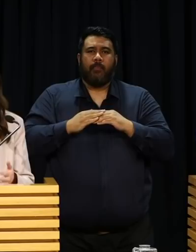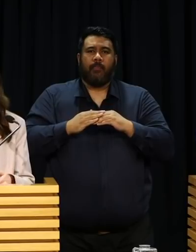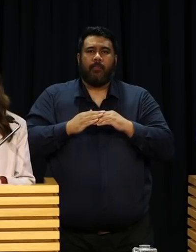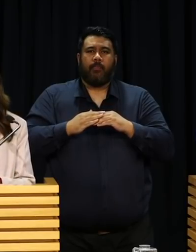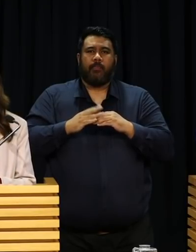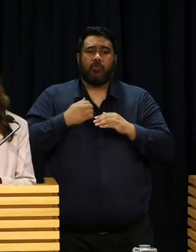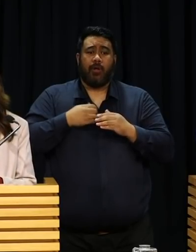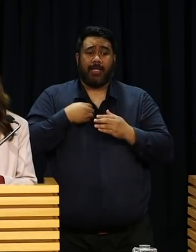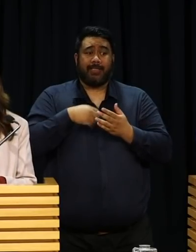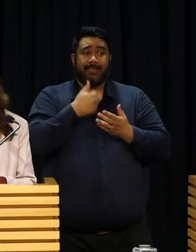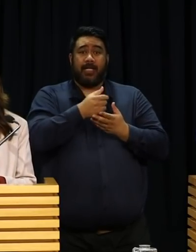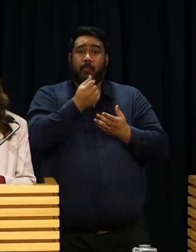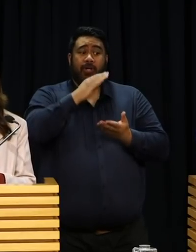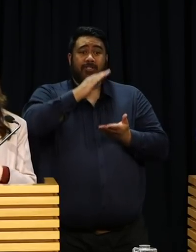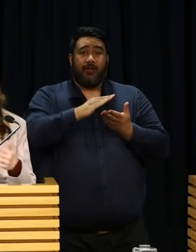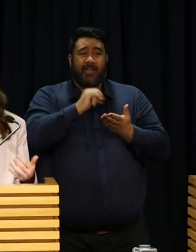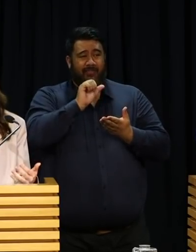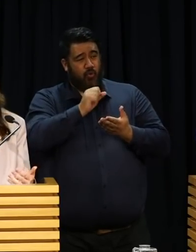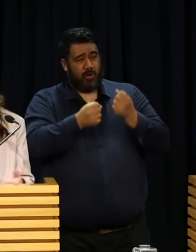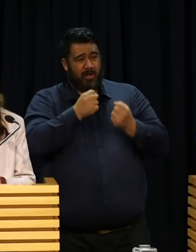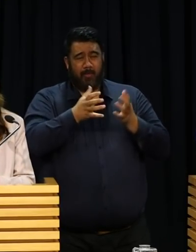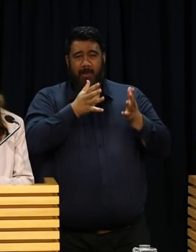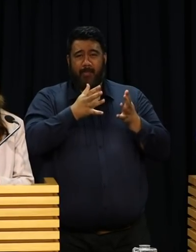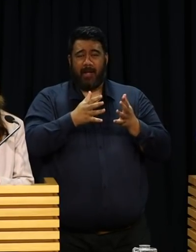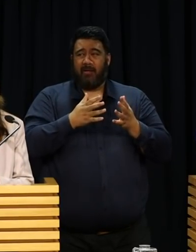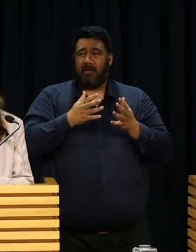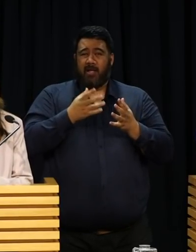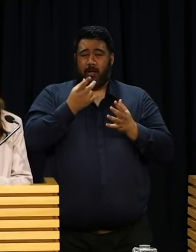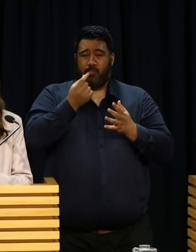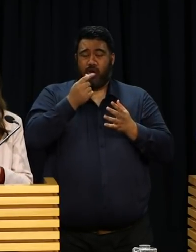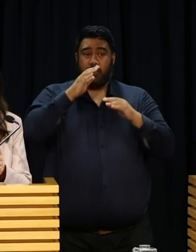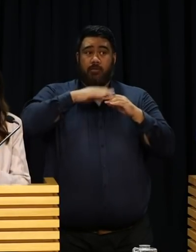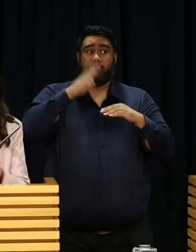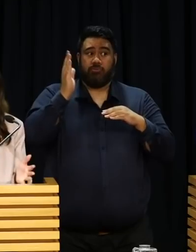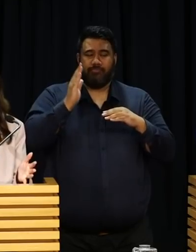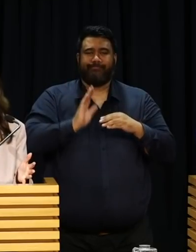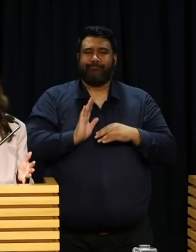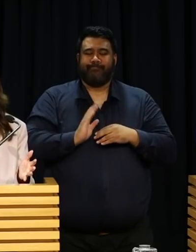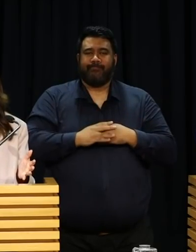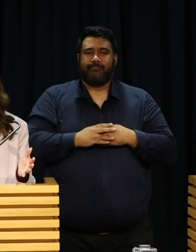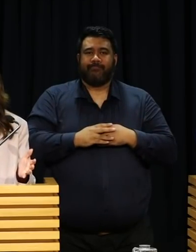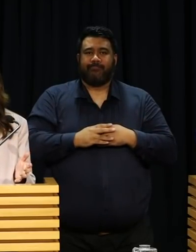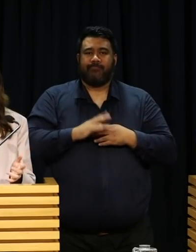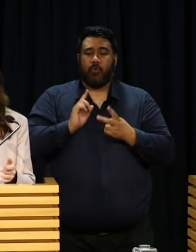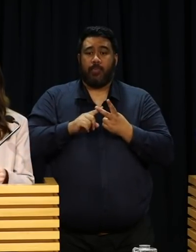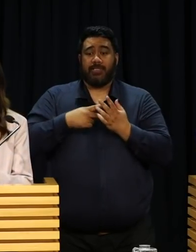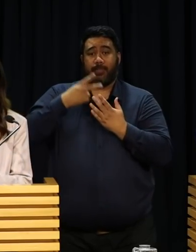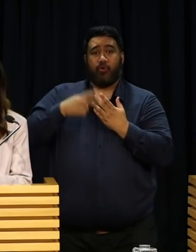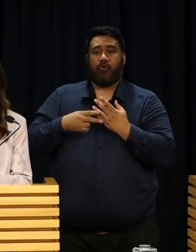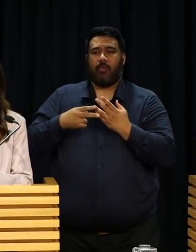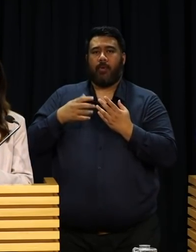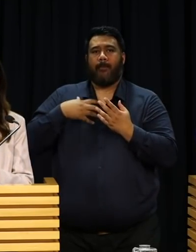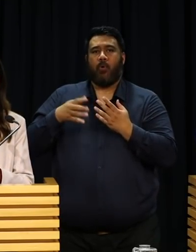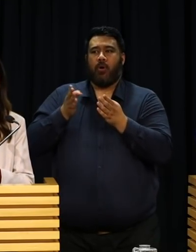a discount for cars that are over a certain price point. We have expanded the scheme now, so because of